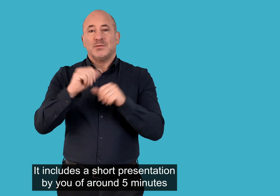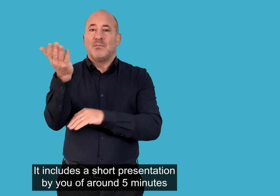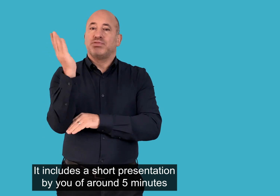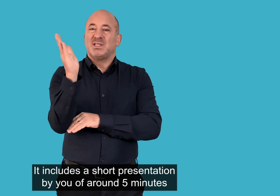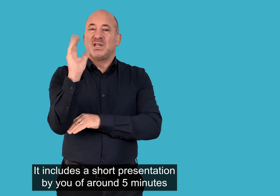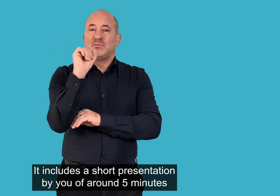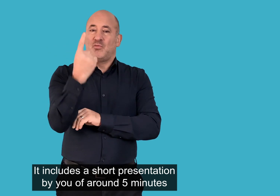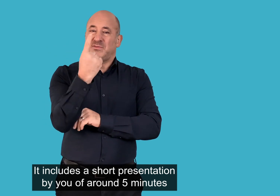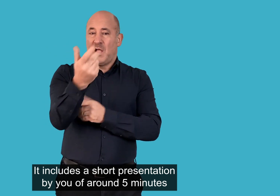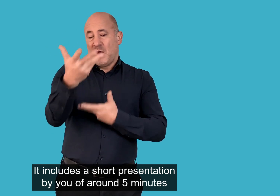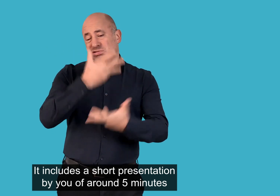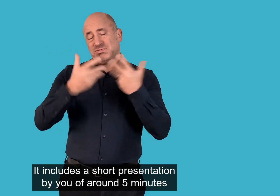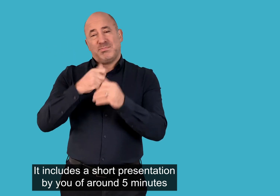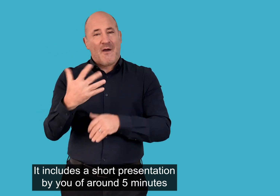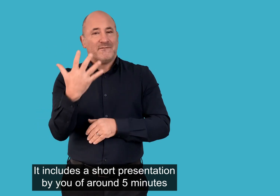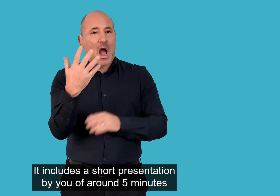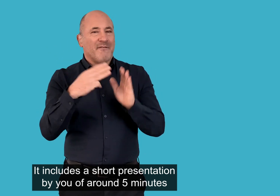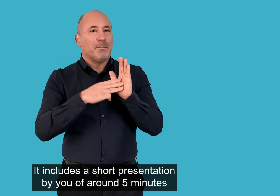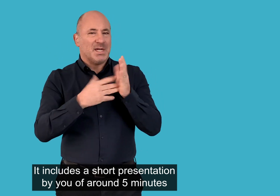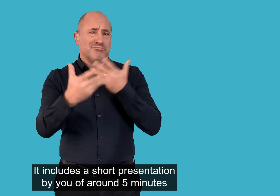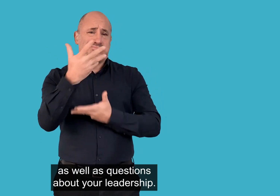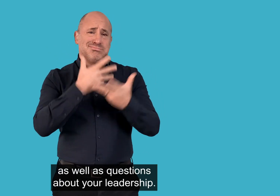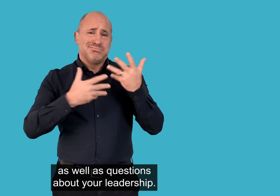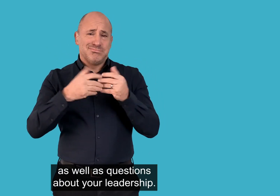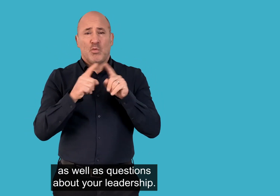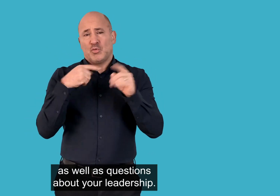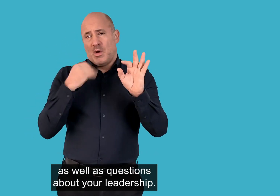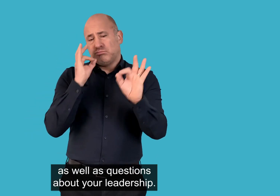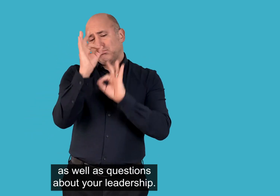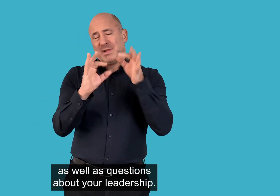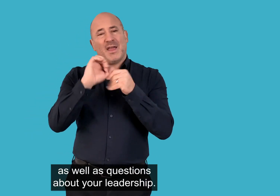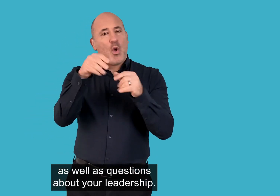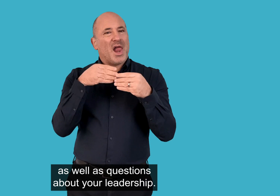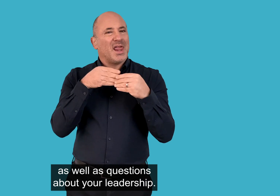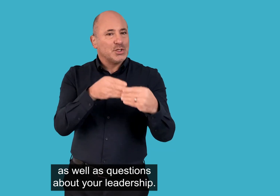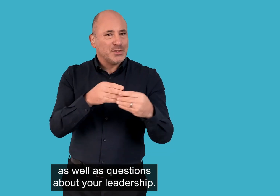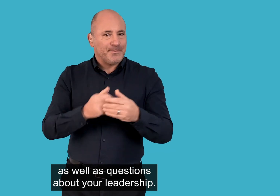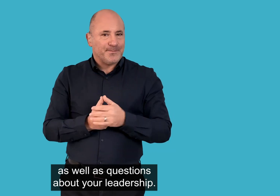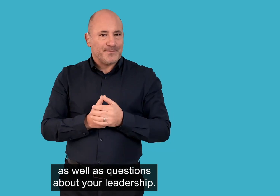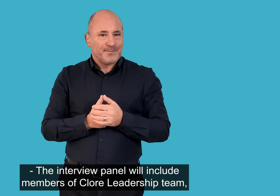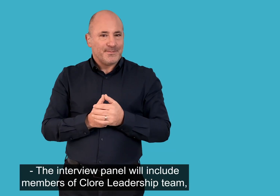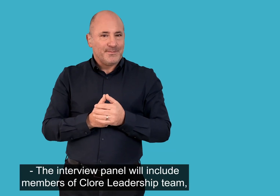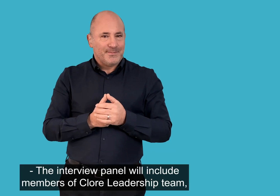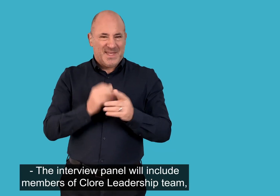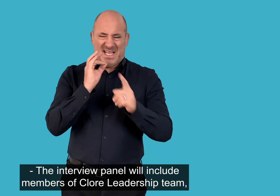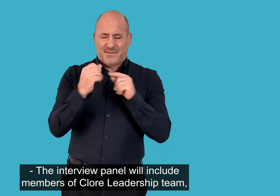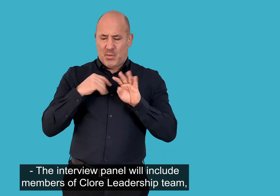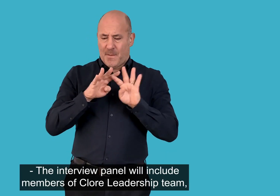short presentation by you of around 5 minutes, as well as questions about your leadership. The interview panel